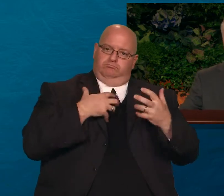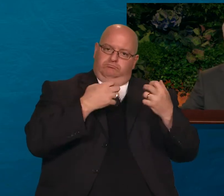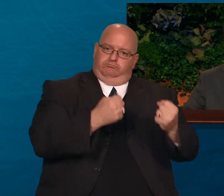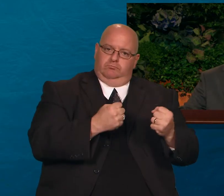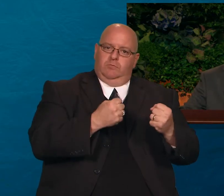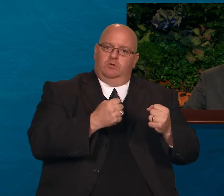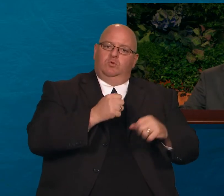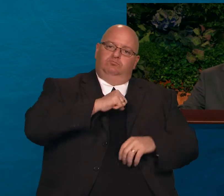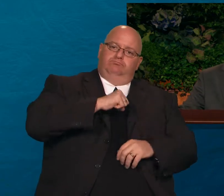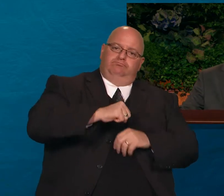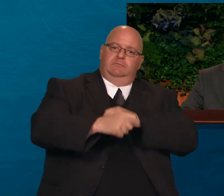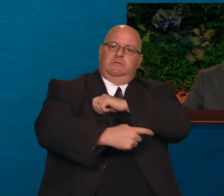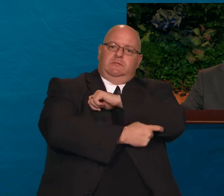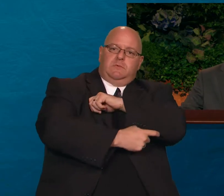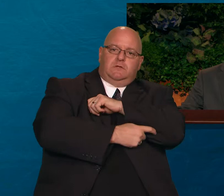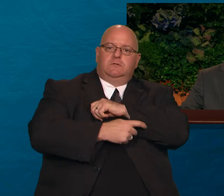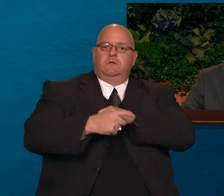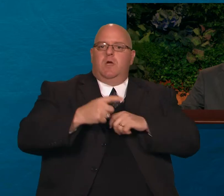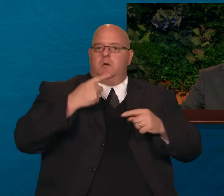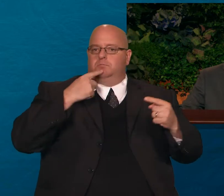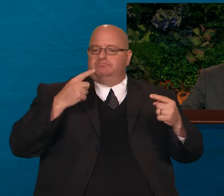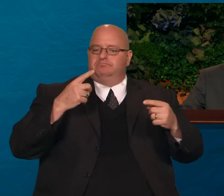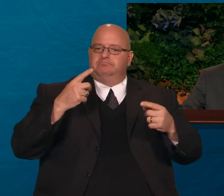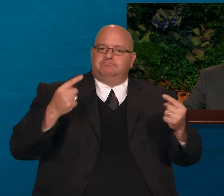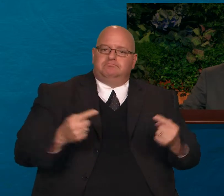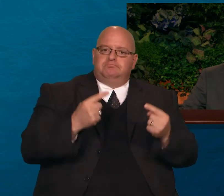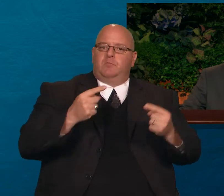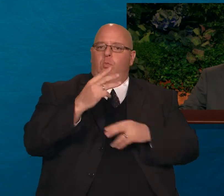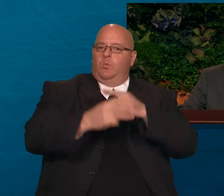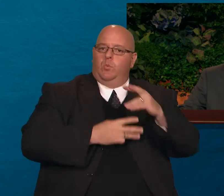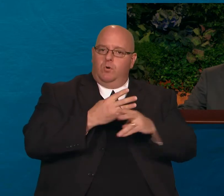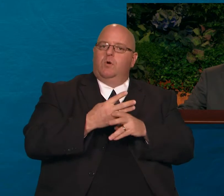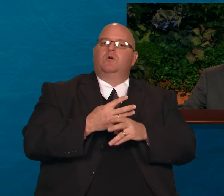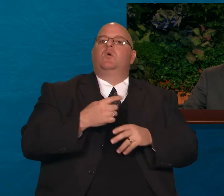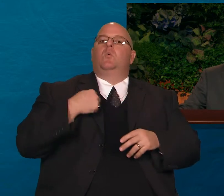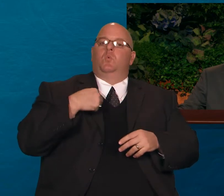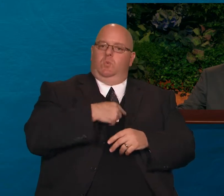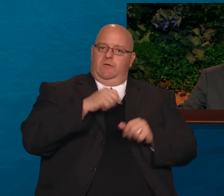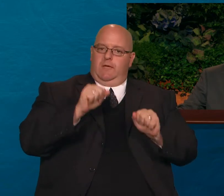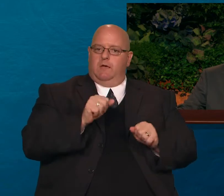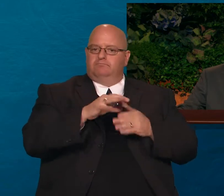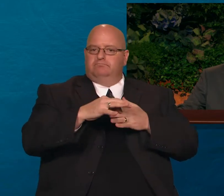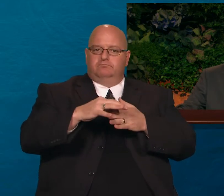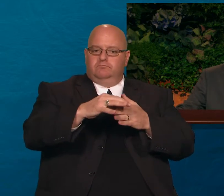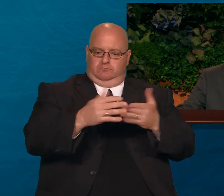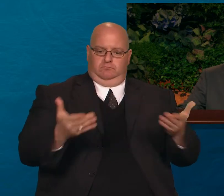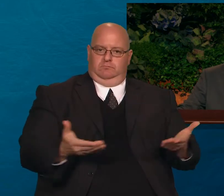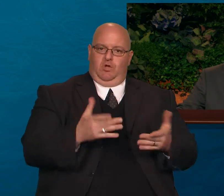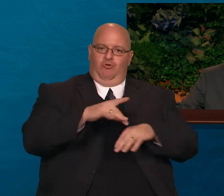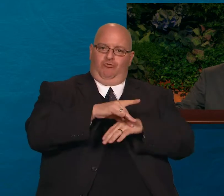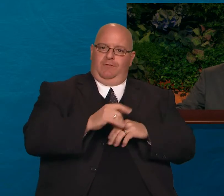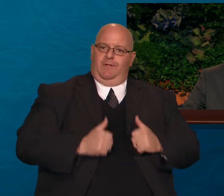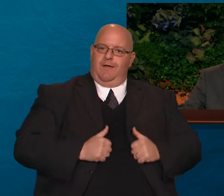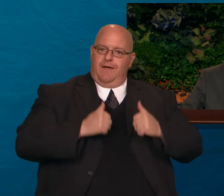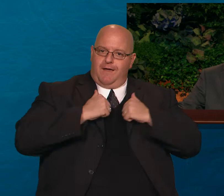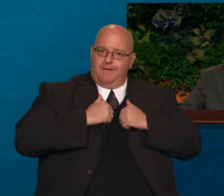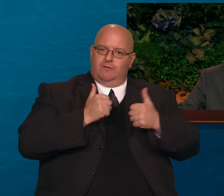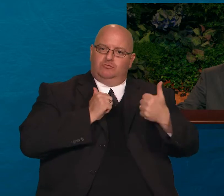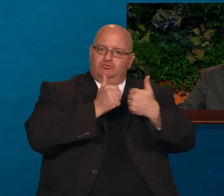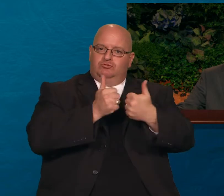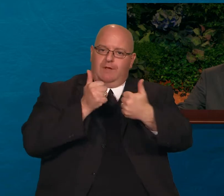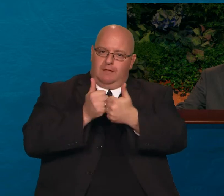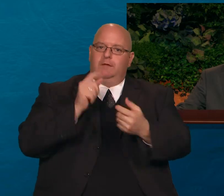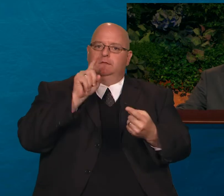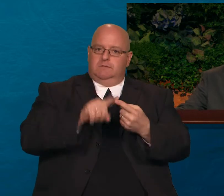the temptations and perils of the world. We will be able to navigate this mortal life with all of its challenges until we